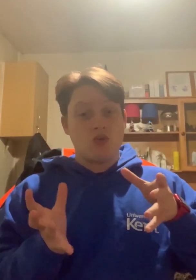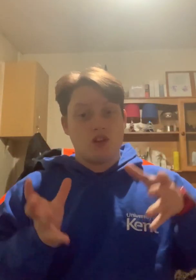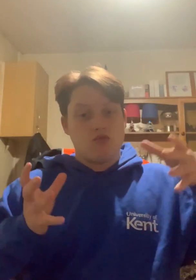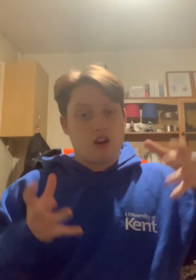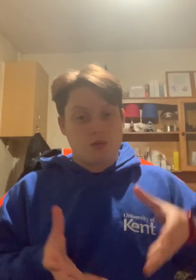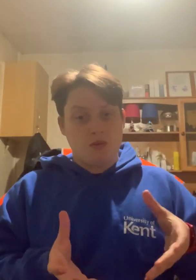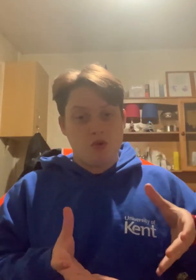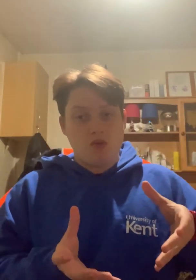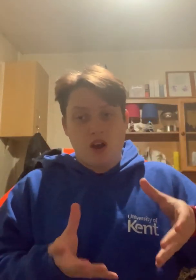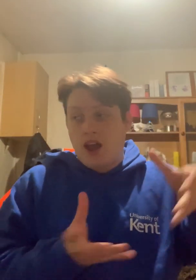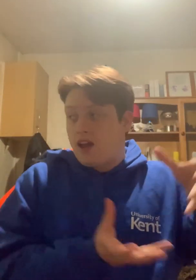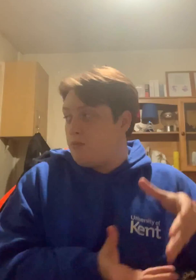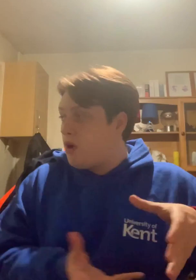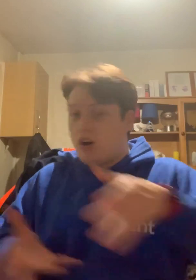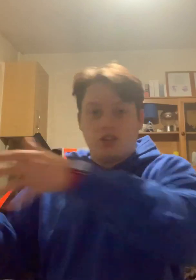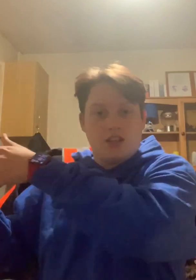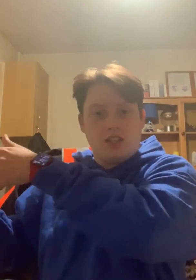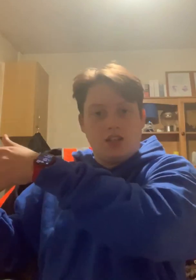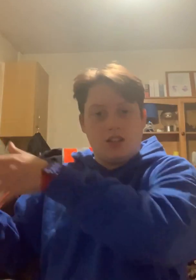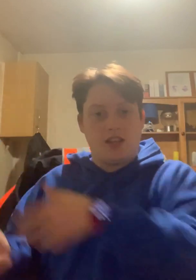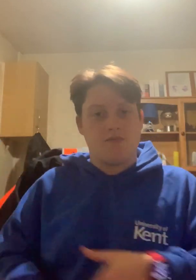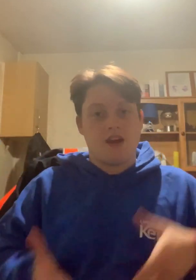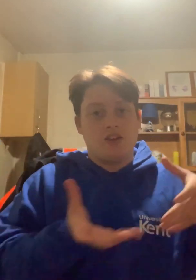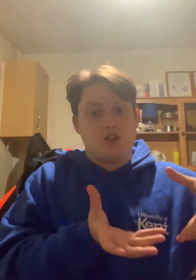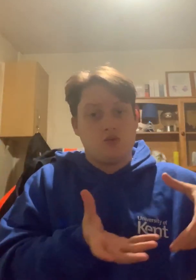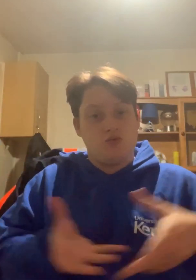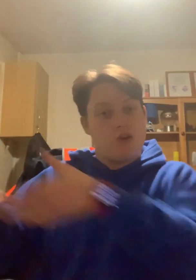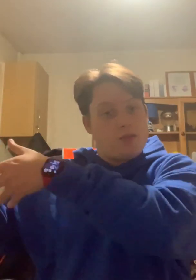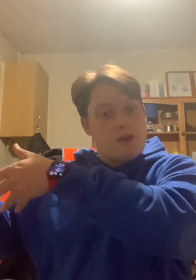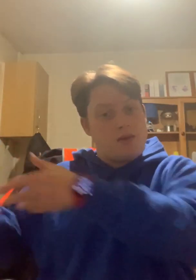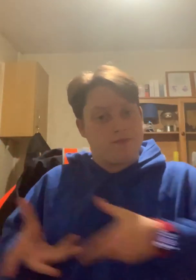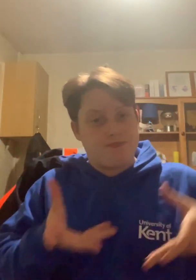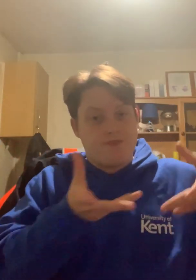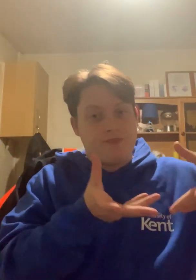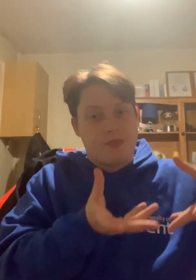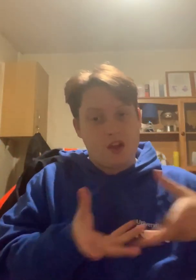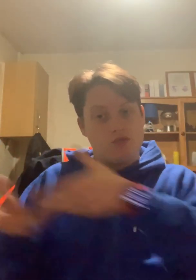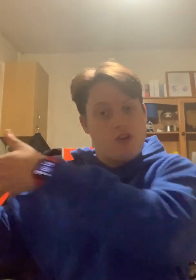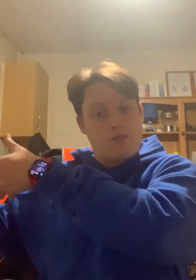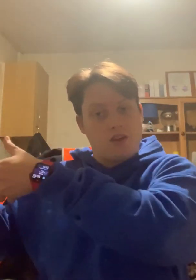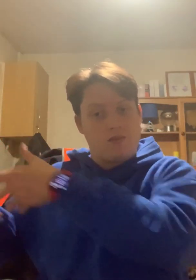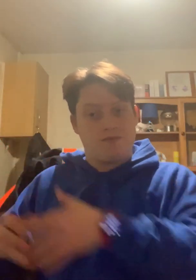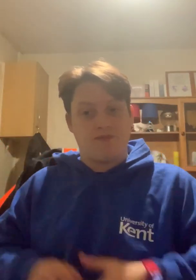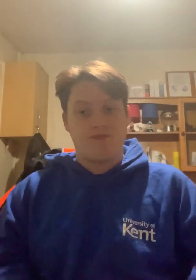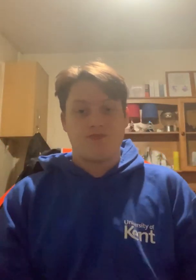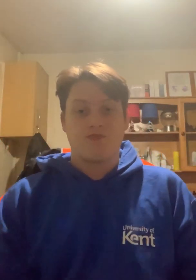holding a rugby ball and then passing it to your teammate. So rugby. Rugby.